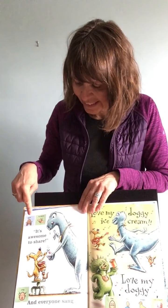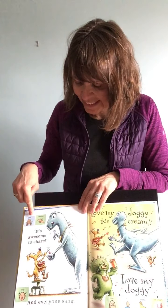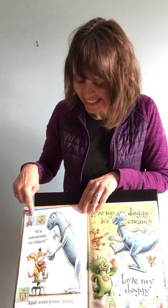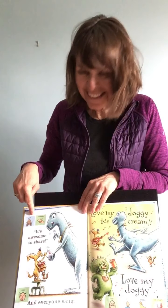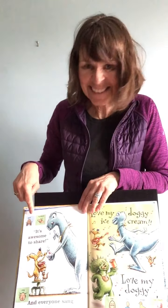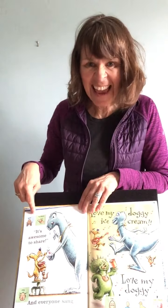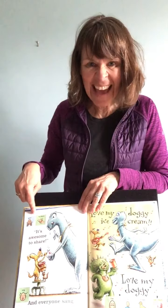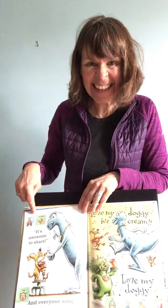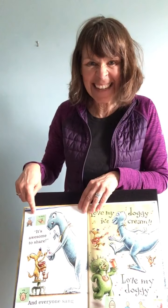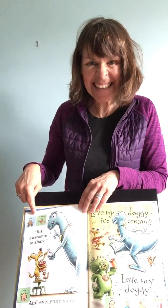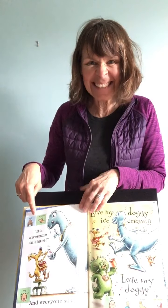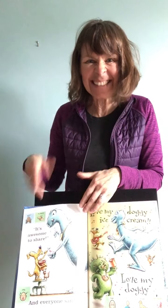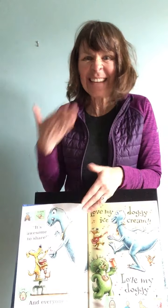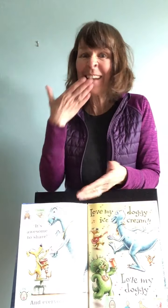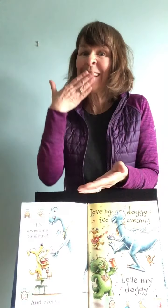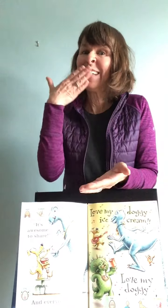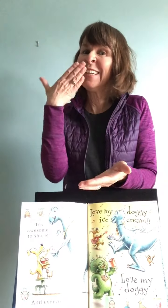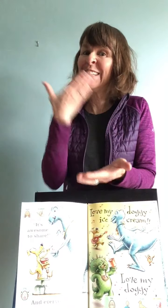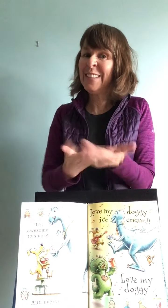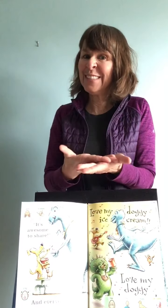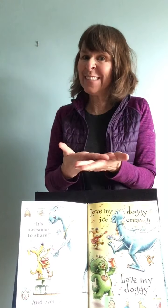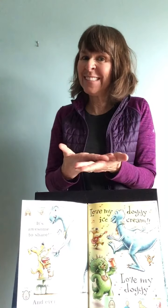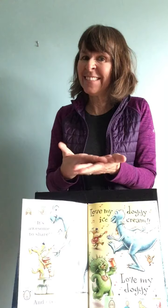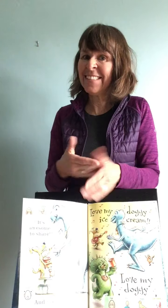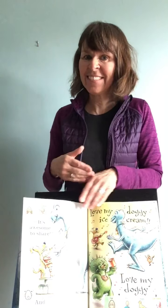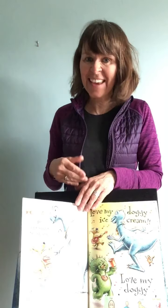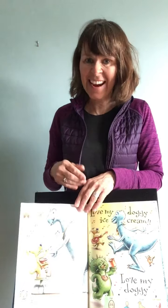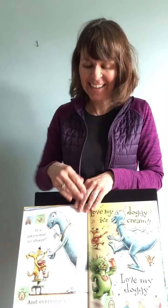He said it's good to share.